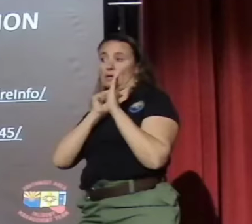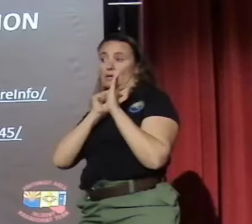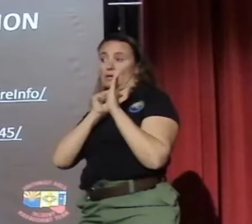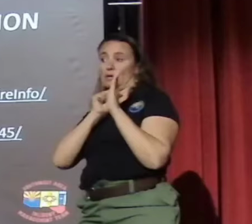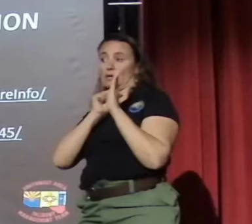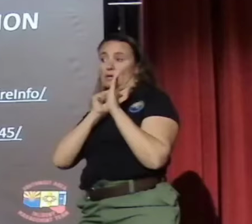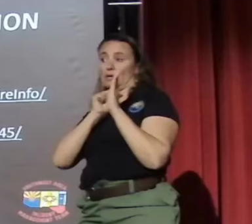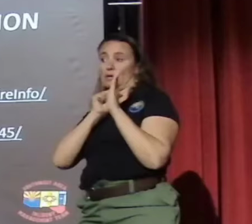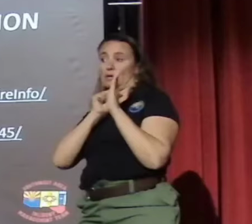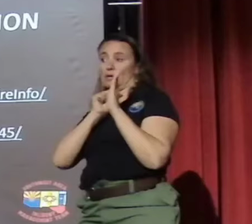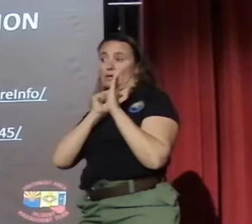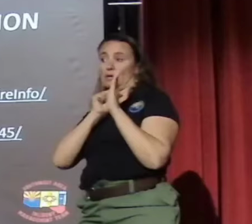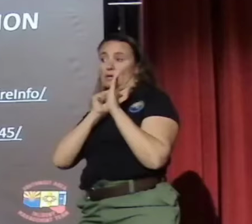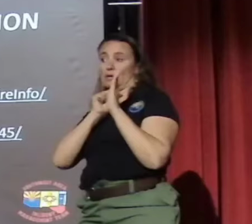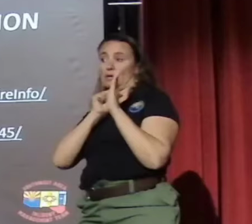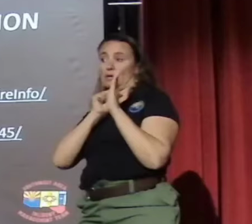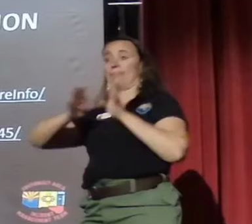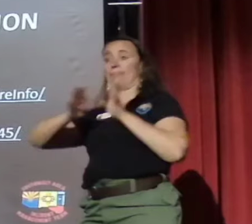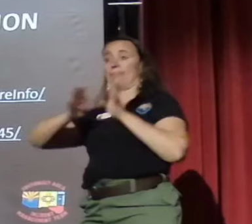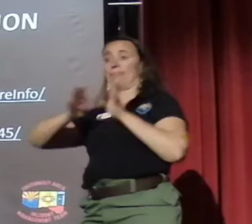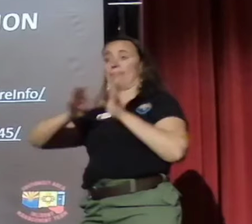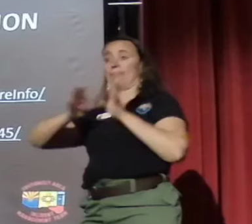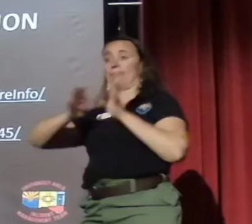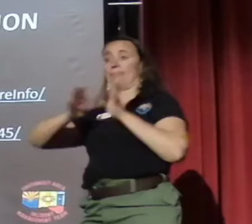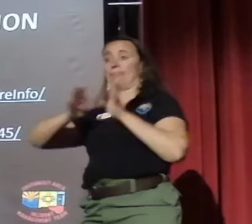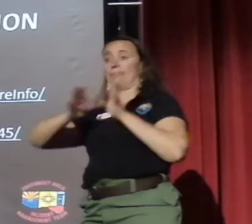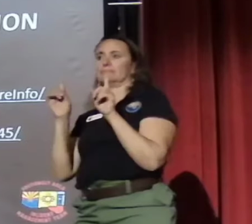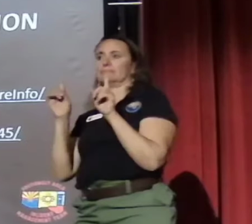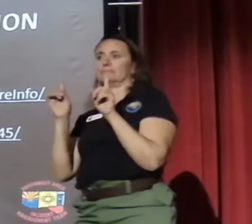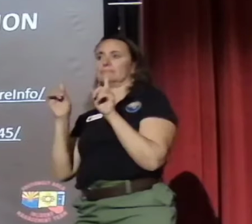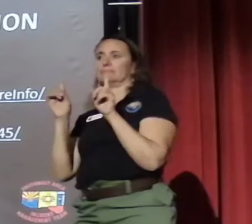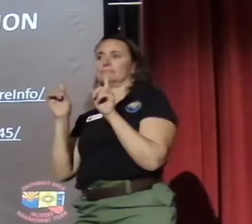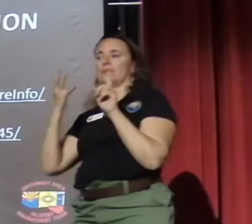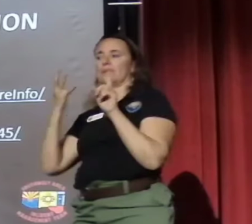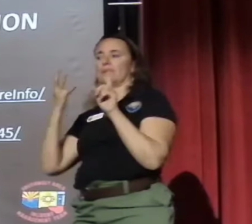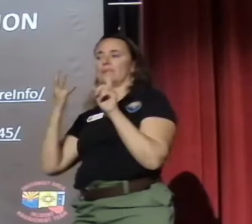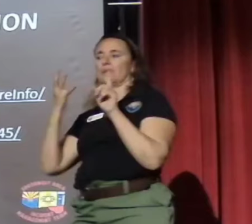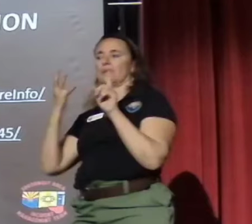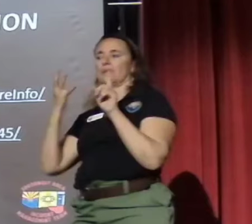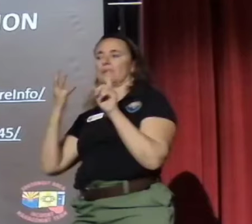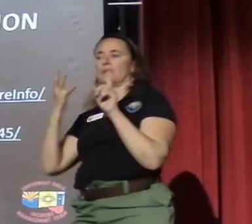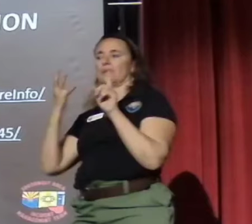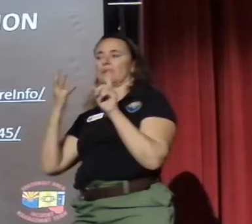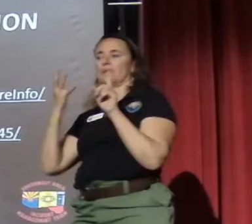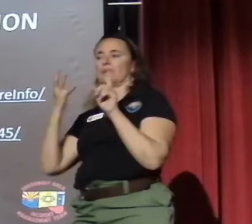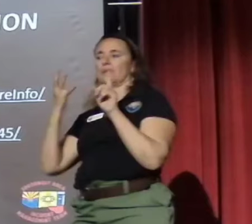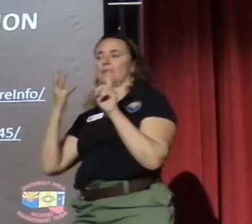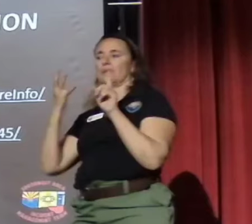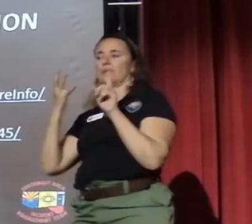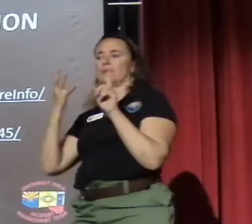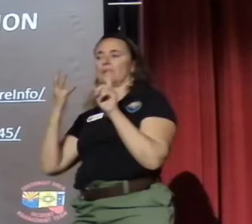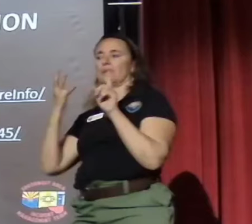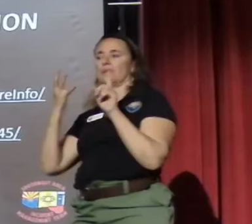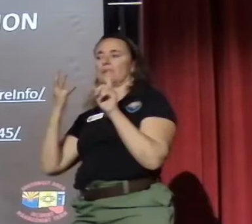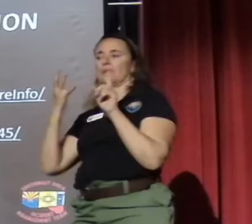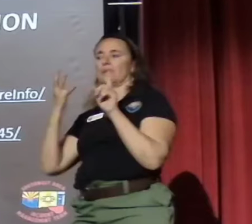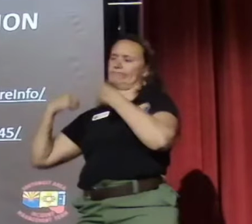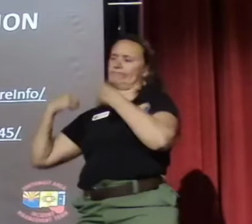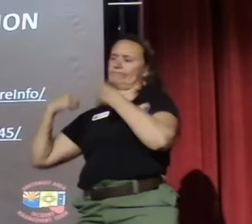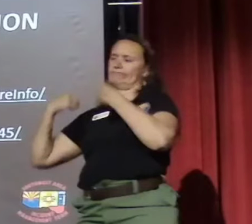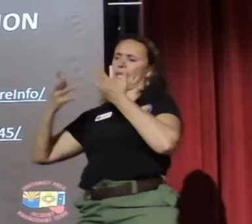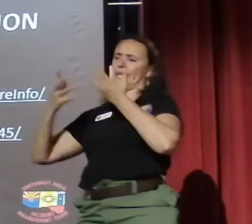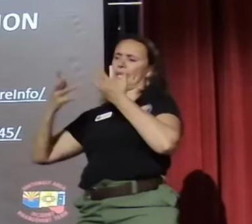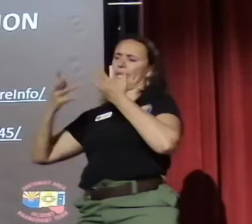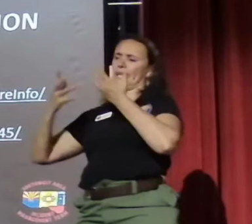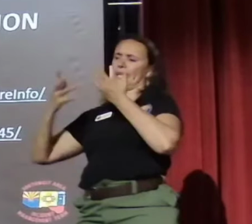very successful. Hence, that's why we haven't put fire on any of these control lines for the last several days. We want to make sure we do it and we